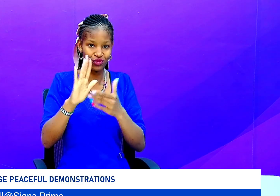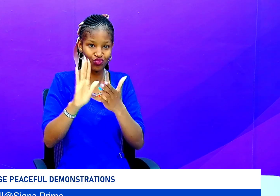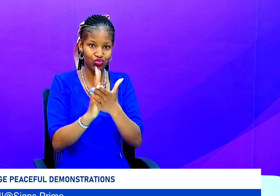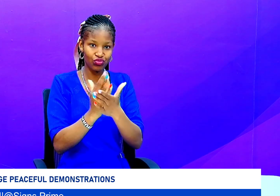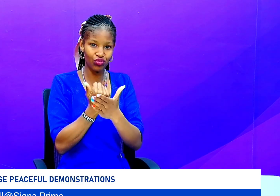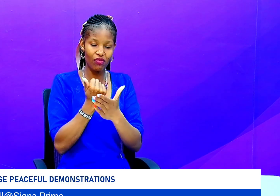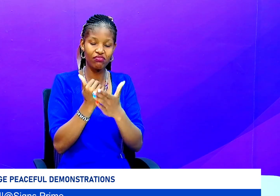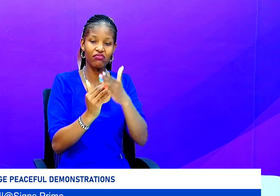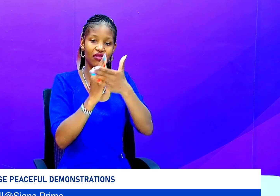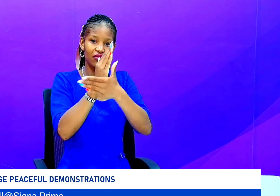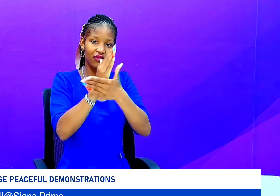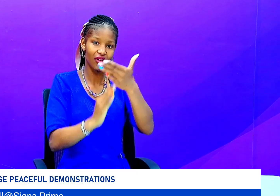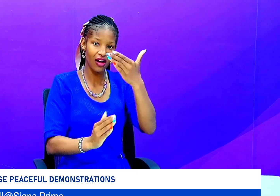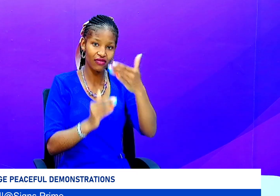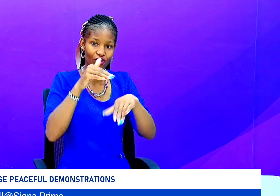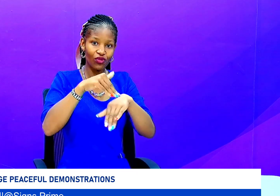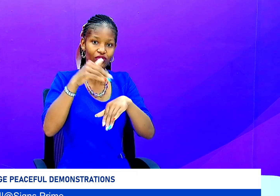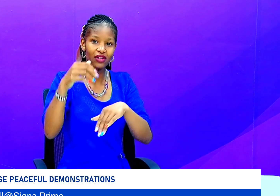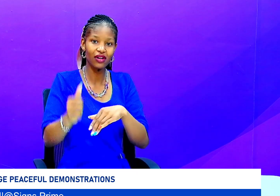peaceful demonstrations